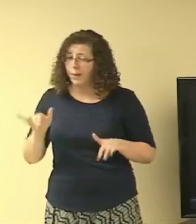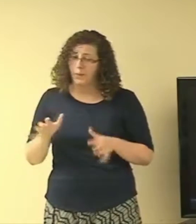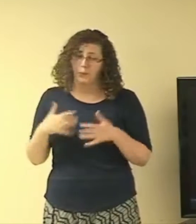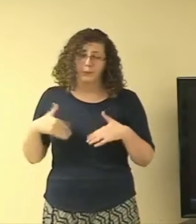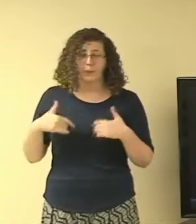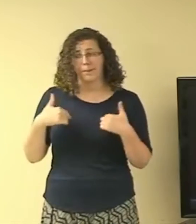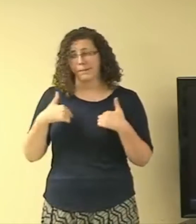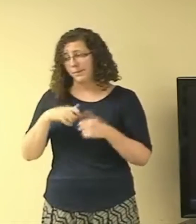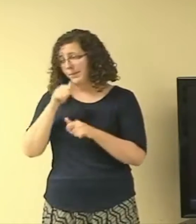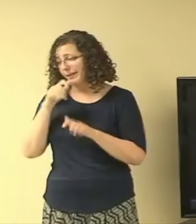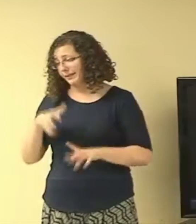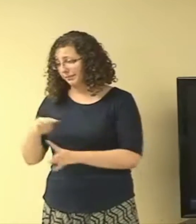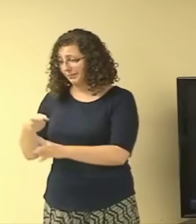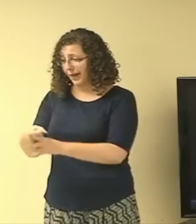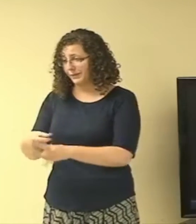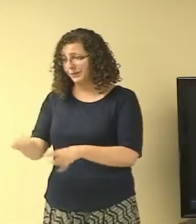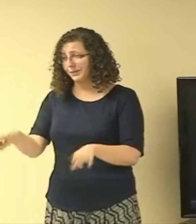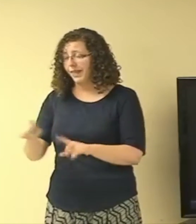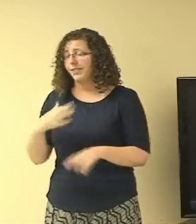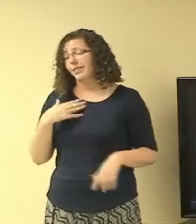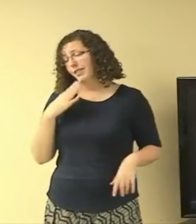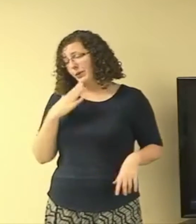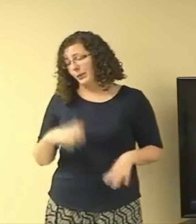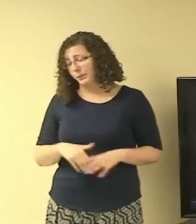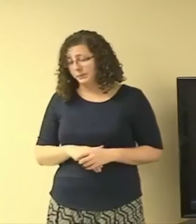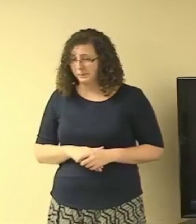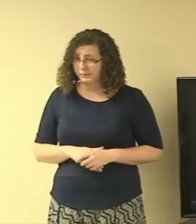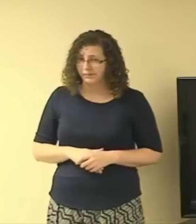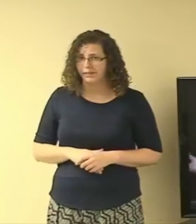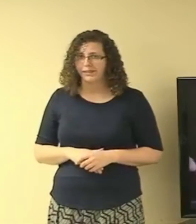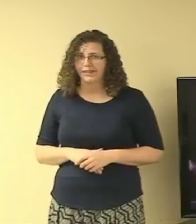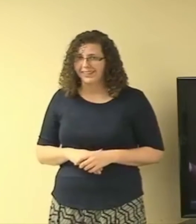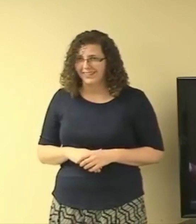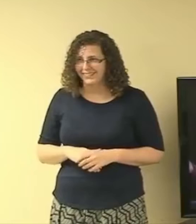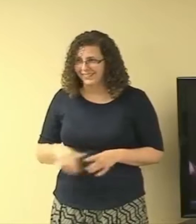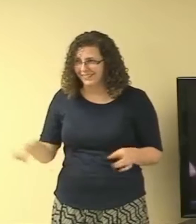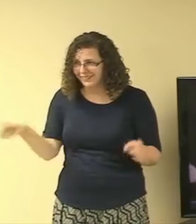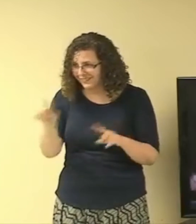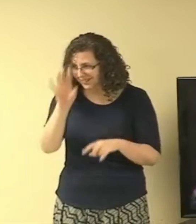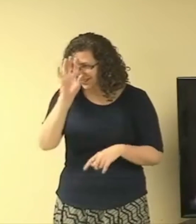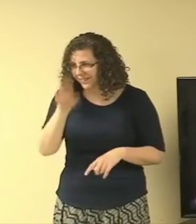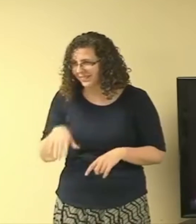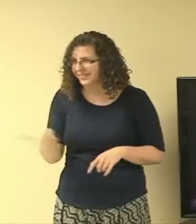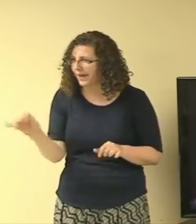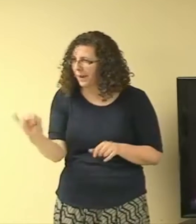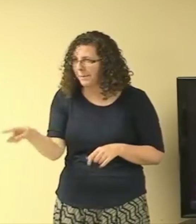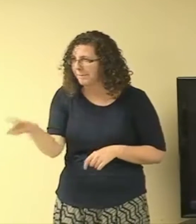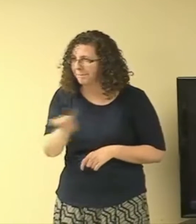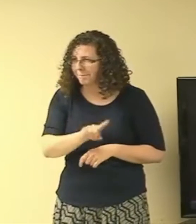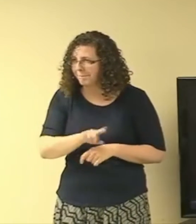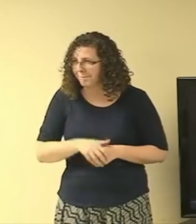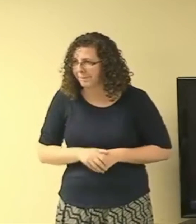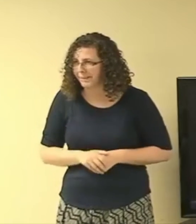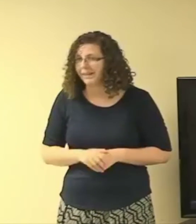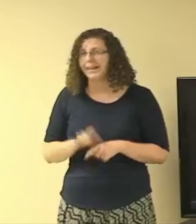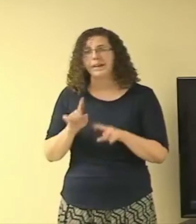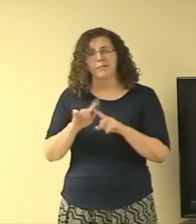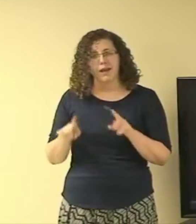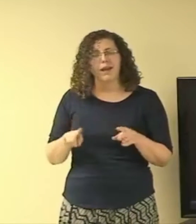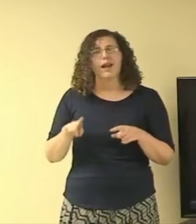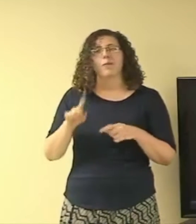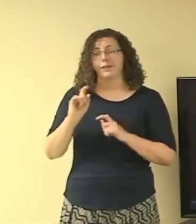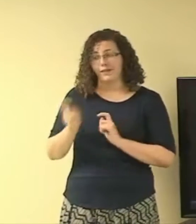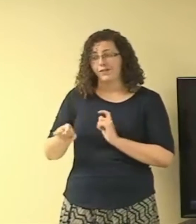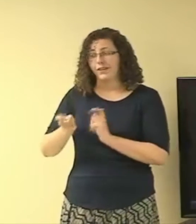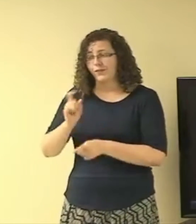blessing. Dave, you're a blessing. Thank you. Thank you. You know what you do. I do it. You do it too, don't you? But then after you've done it for years